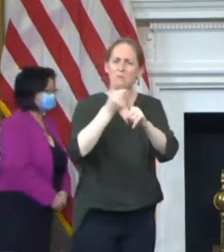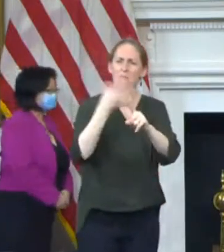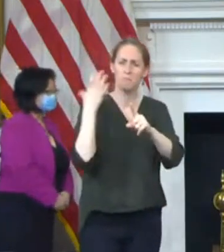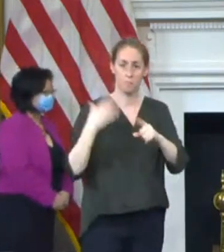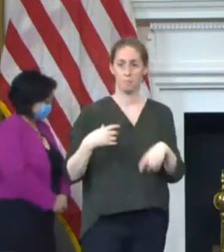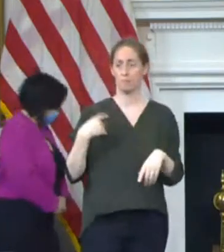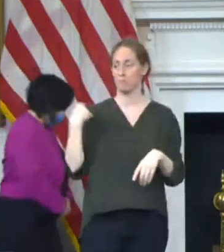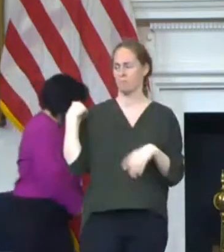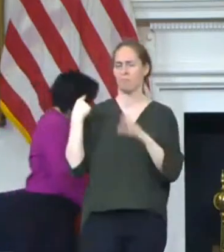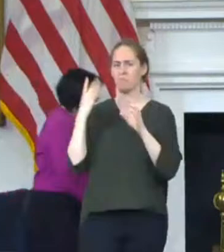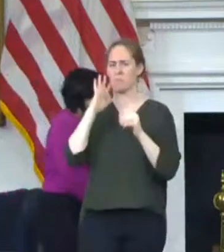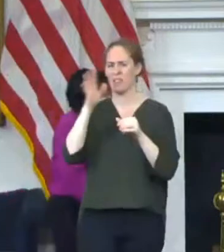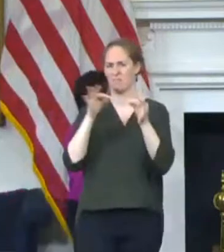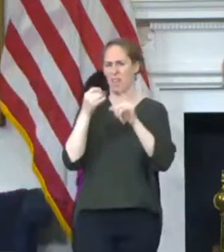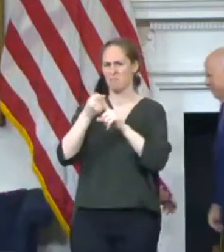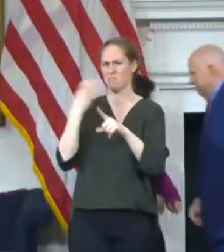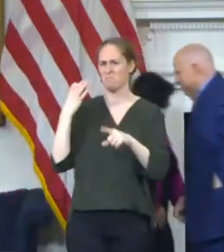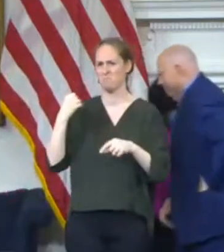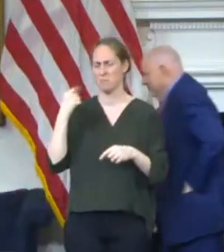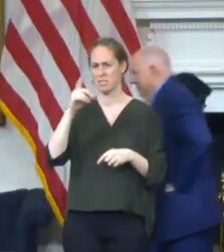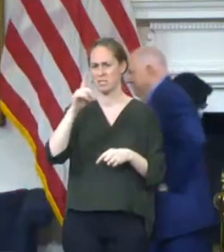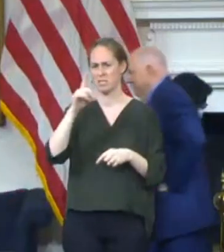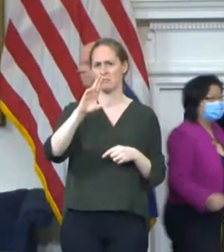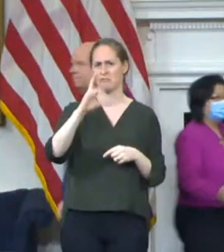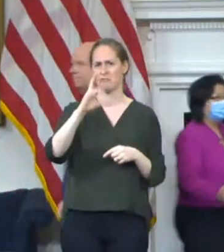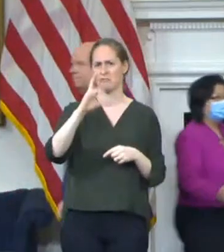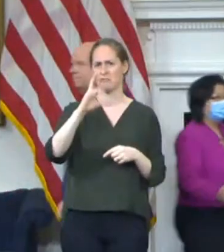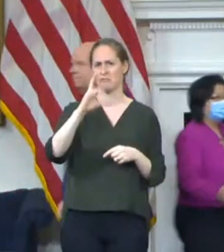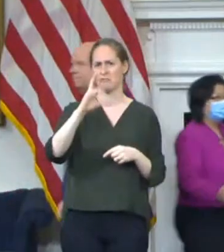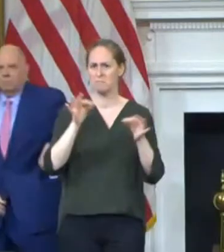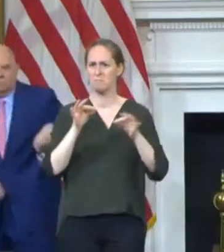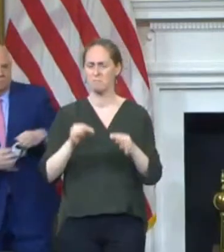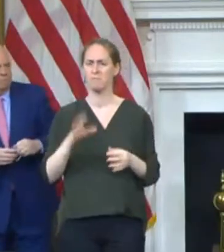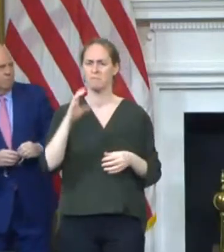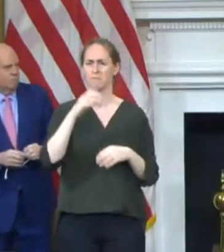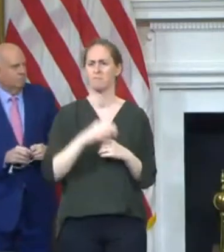Maybe I'll let Dr. Chan talk about that. Sorry.